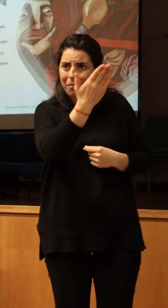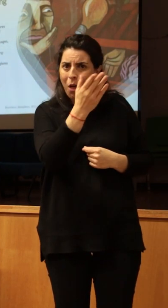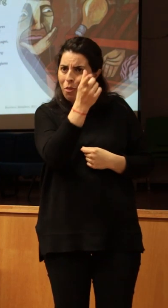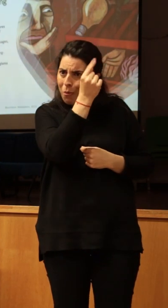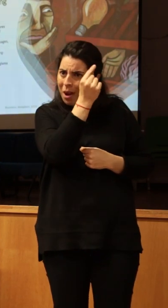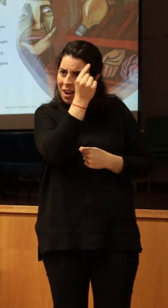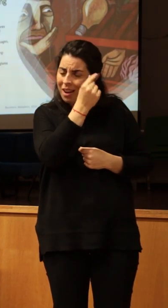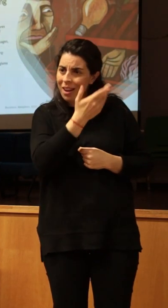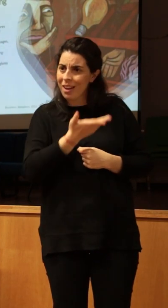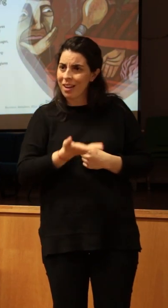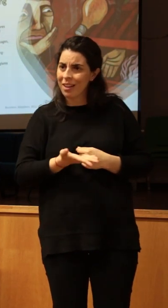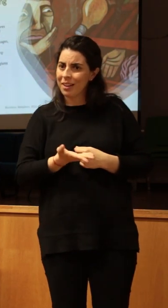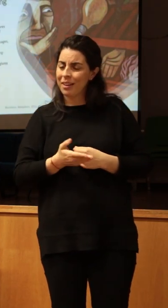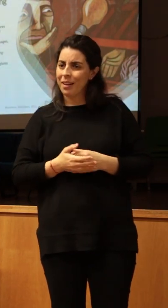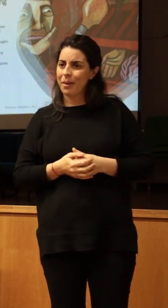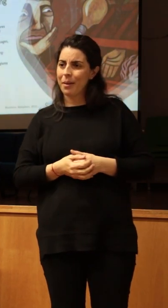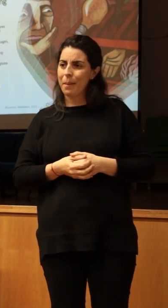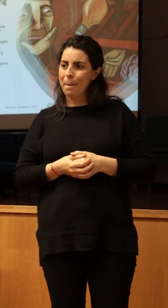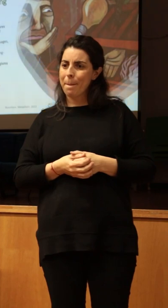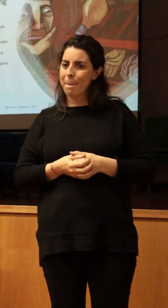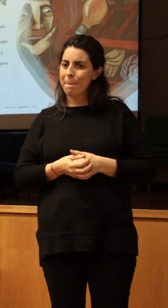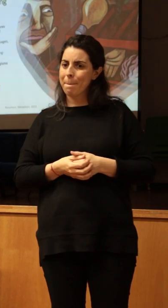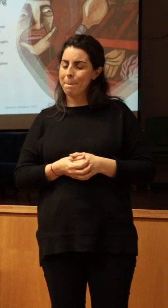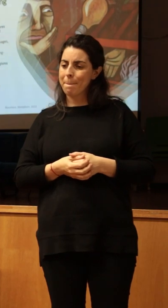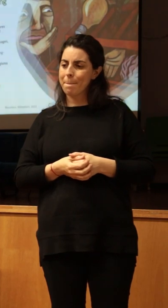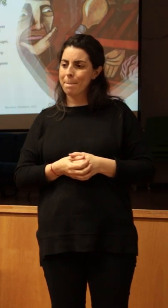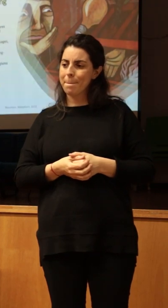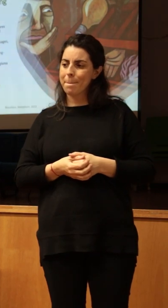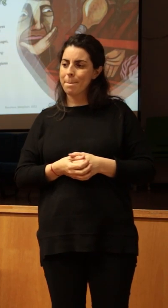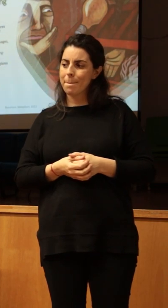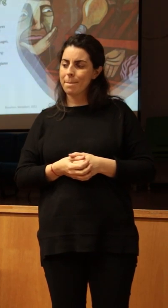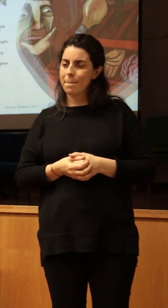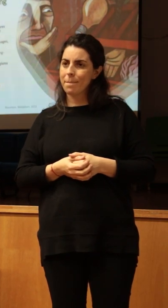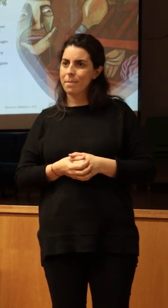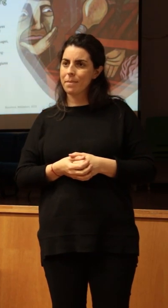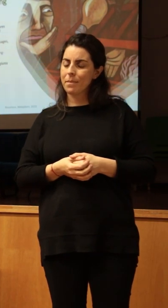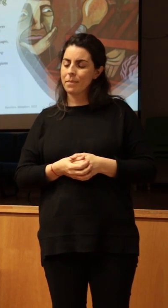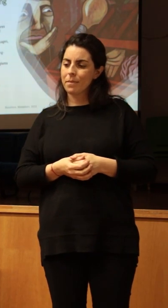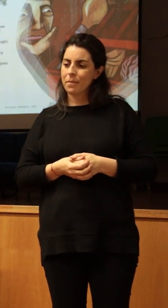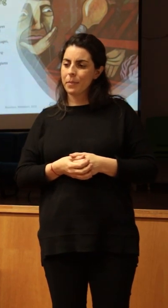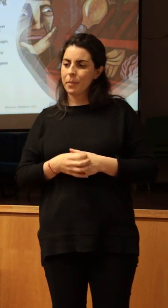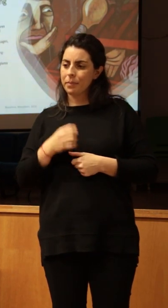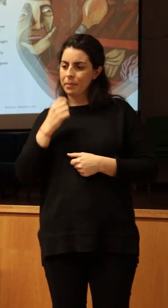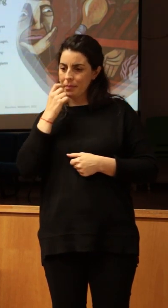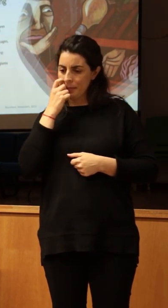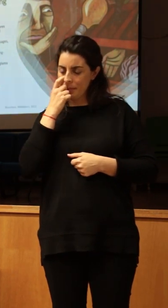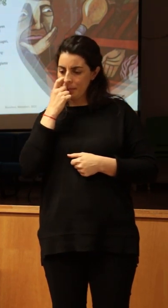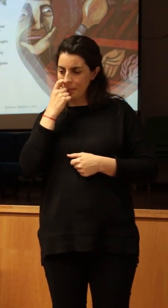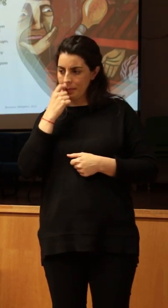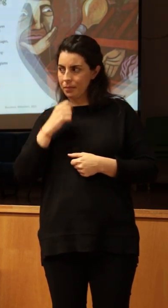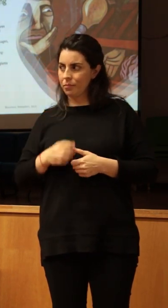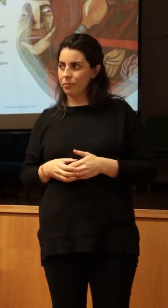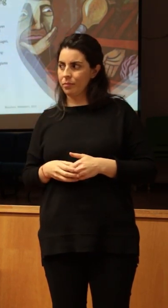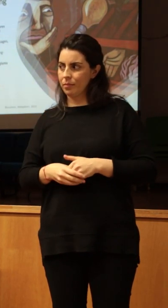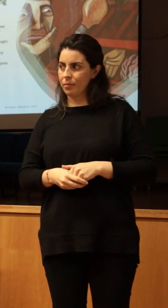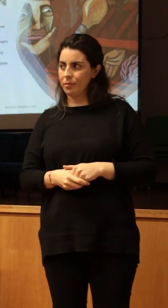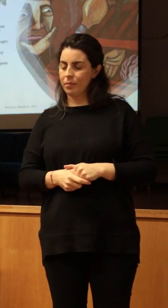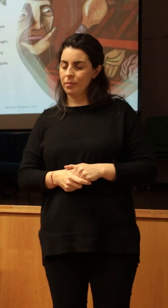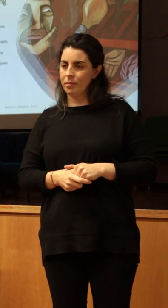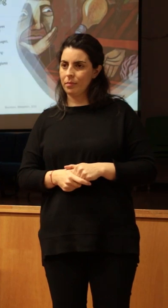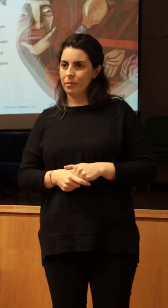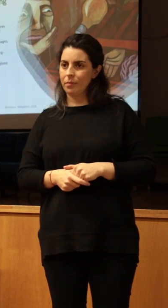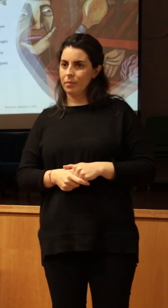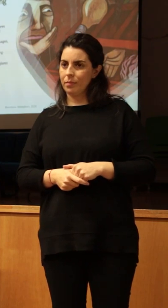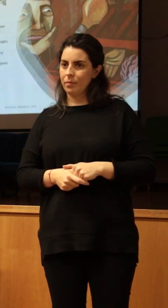several times I had this situation when the client says, like, I feel like I'm trying this and that, and I feel like I'm hitting the wall all the